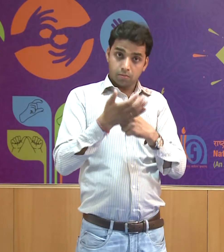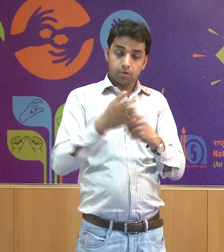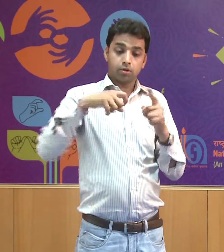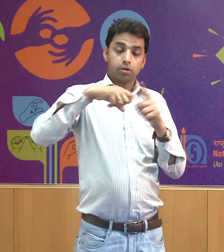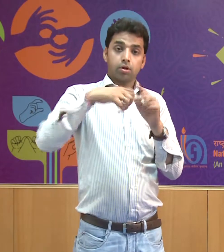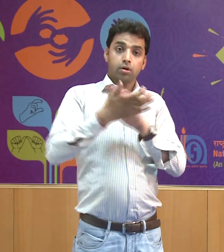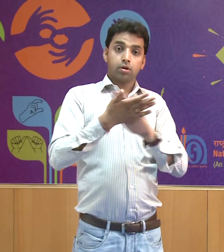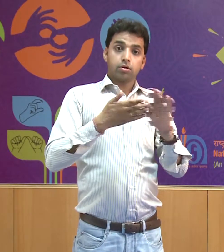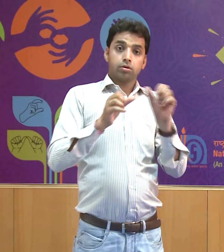Minhaj al-Siraz,